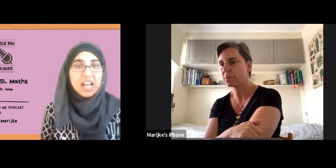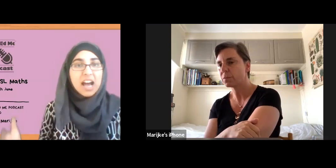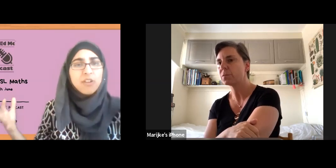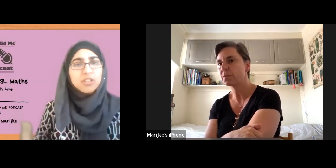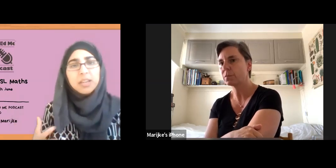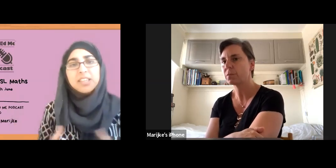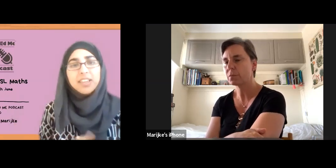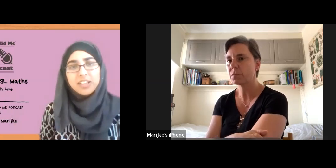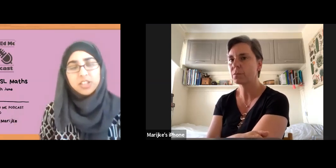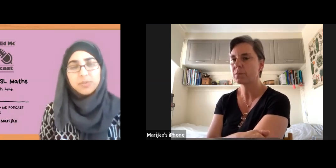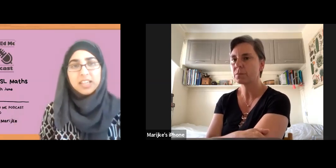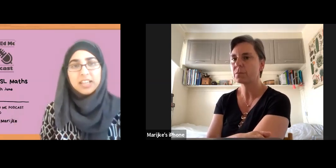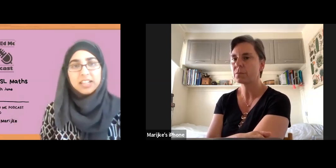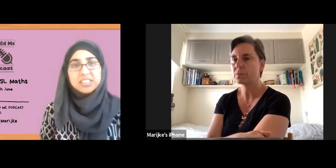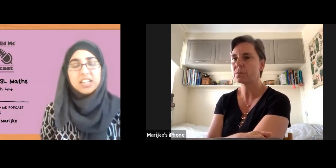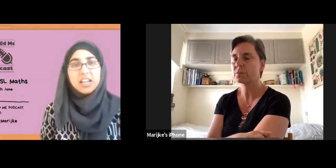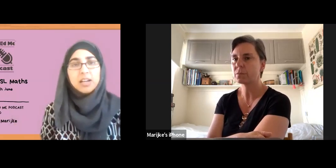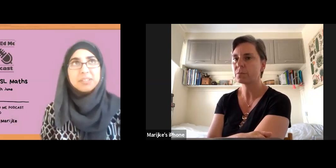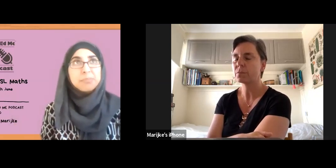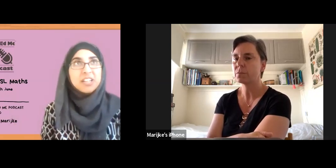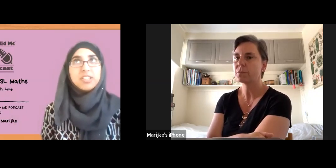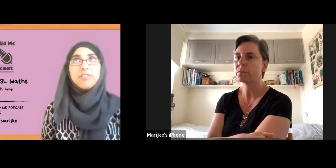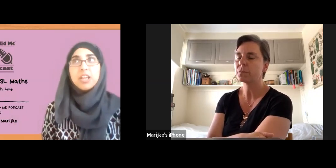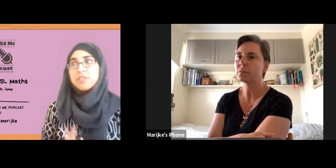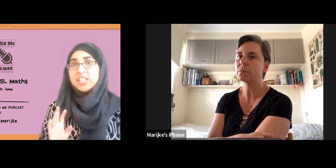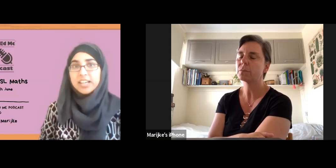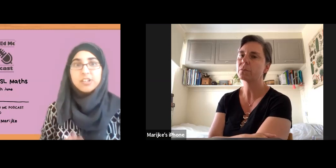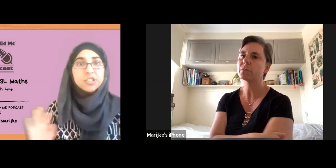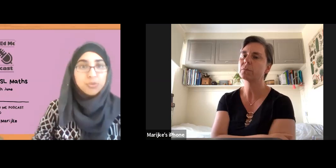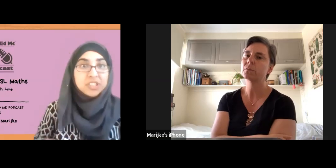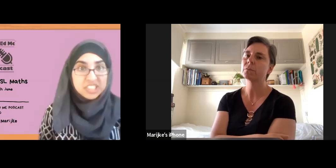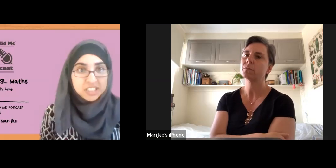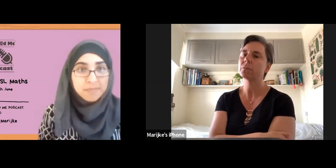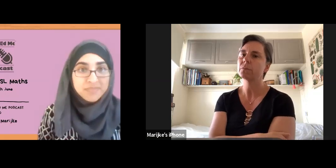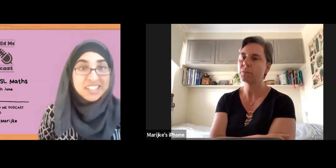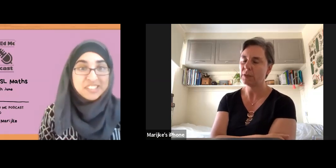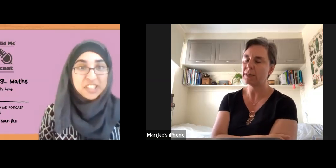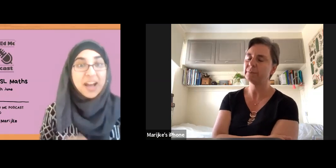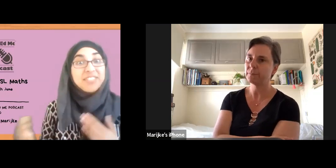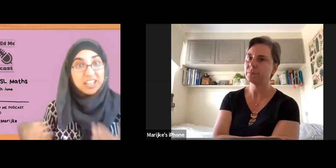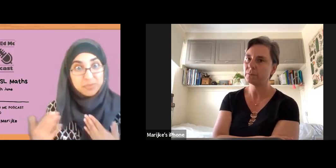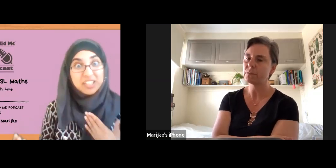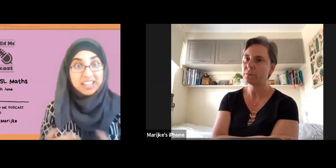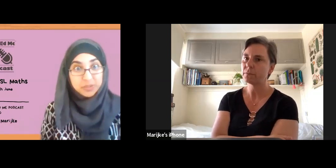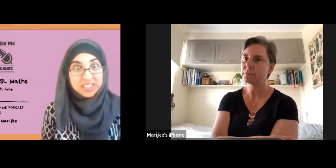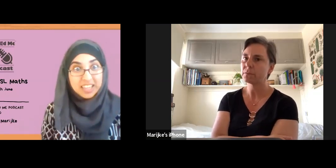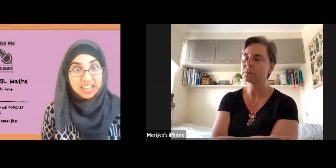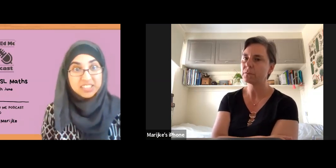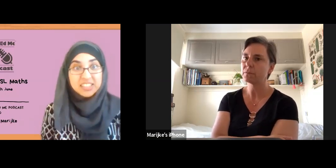How could they be engaging with their kids, especially if they were relying on a school system to have that communication with their kids, and